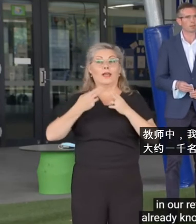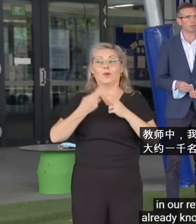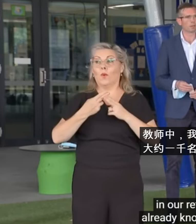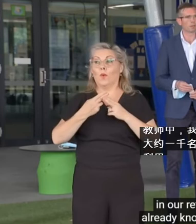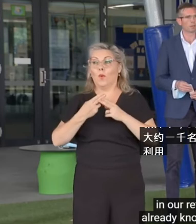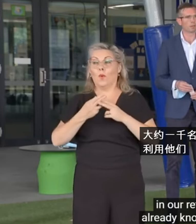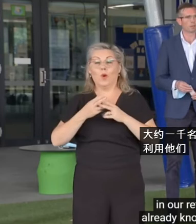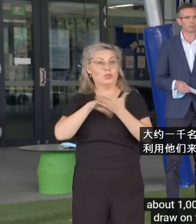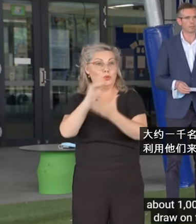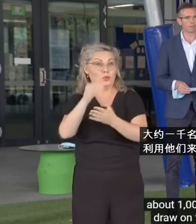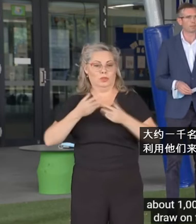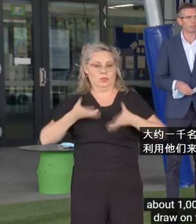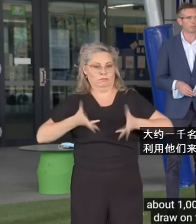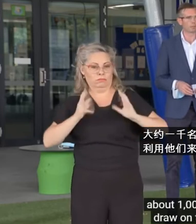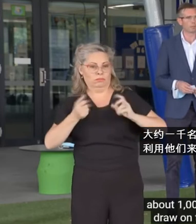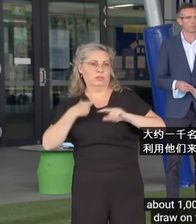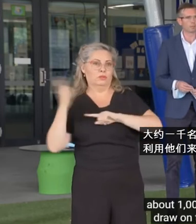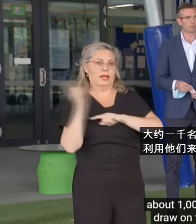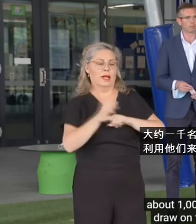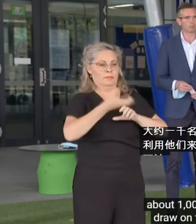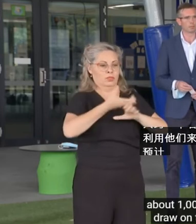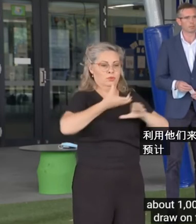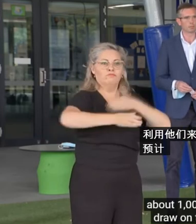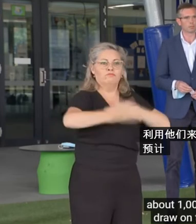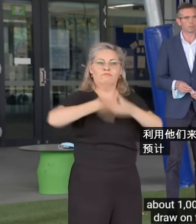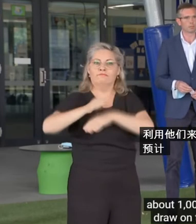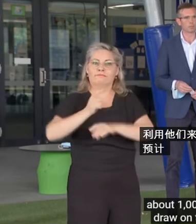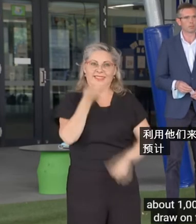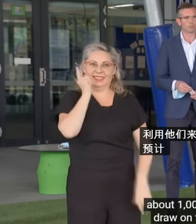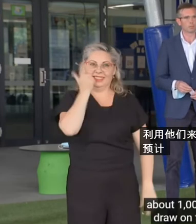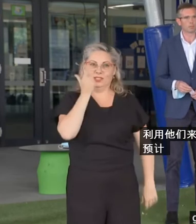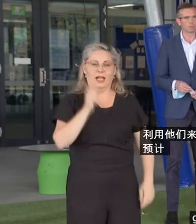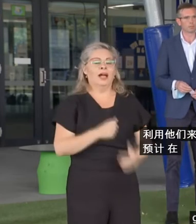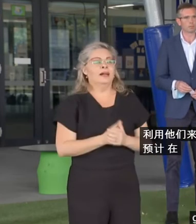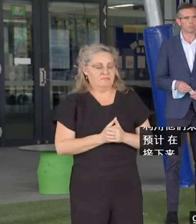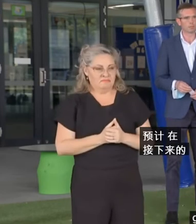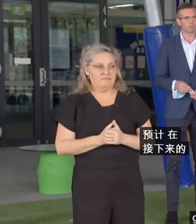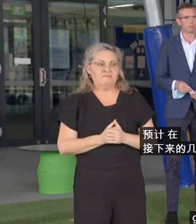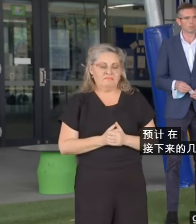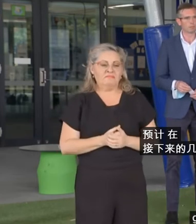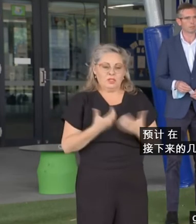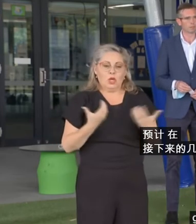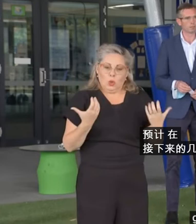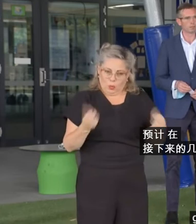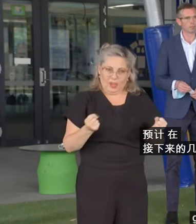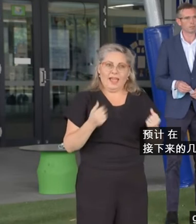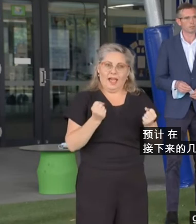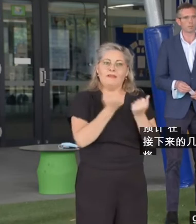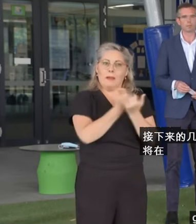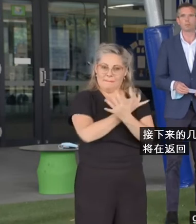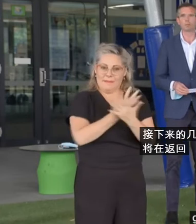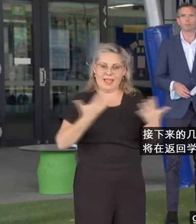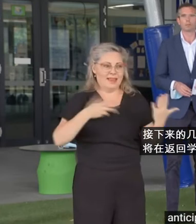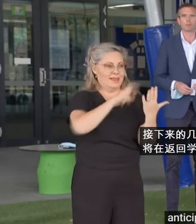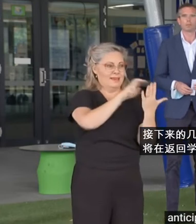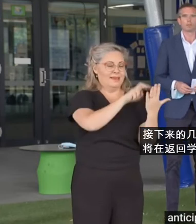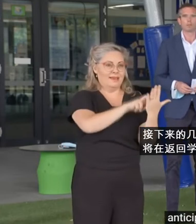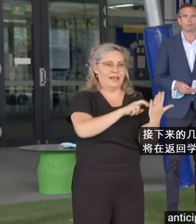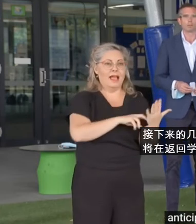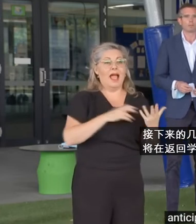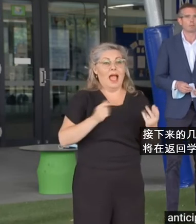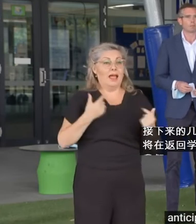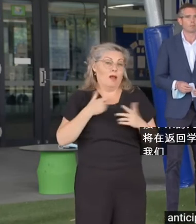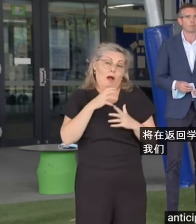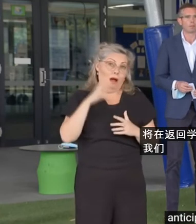1,000 staff that we can draw on to fill any of those gaps, and I anticipate that those numbers will increase over the coming days in the lead up to return